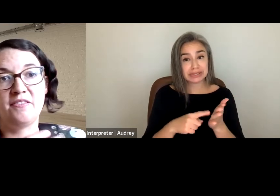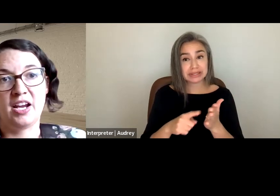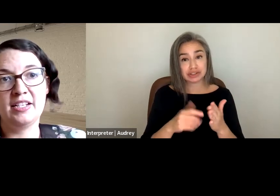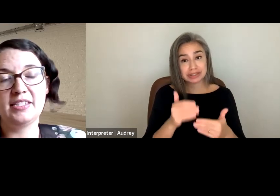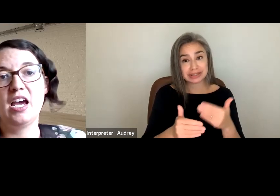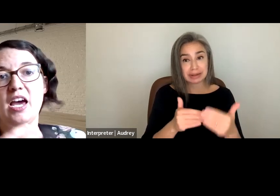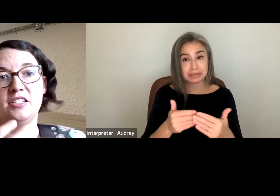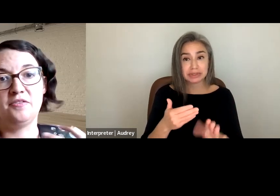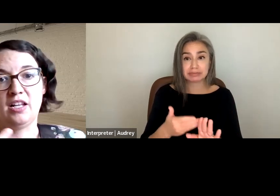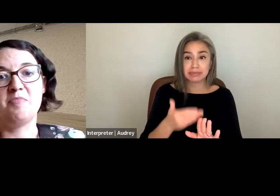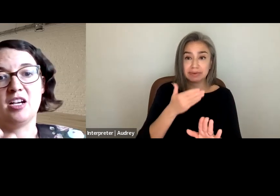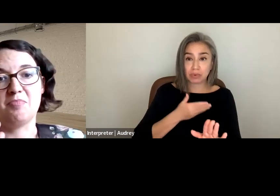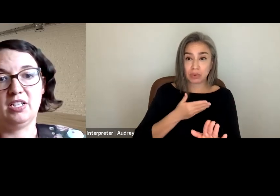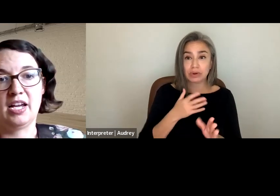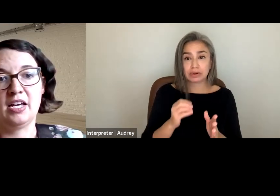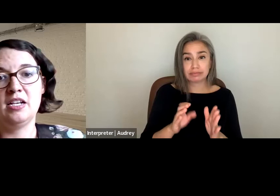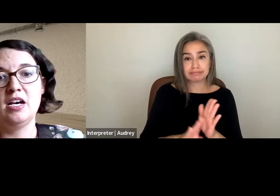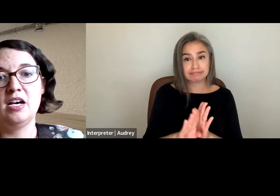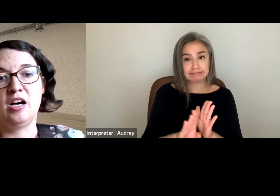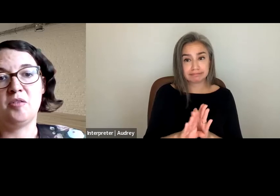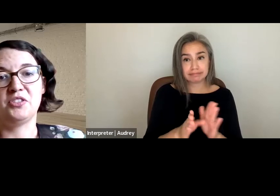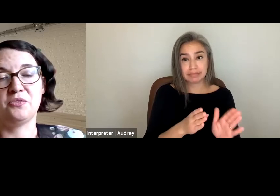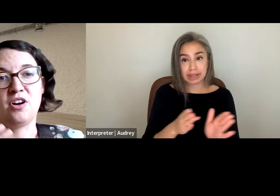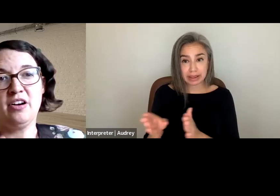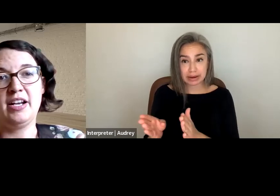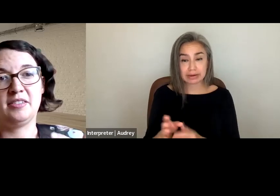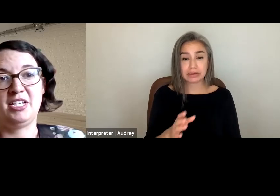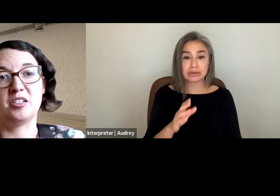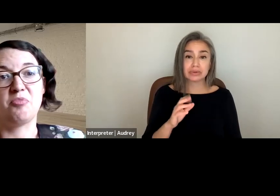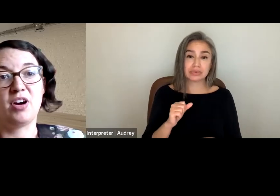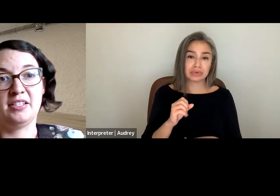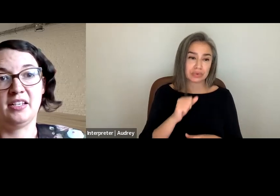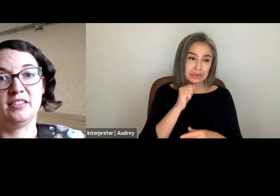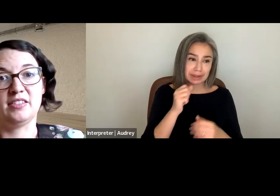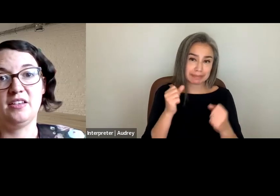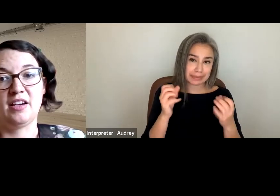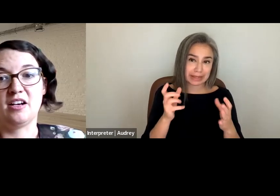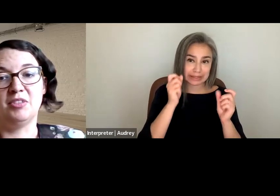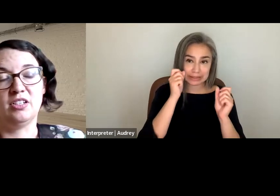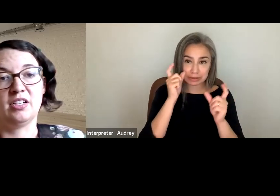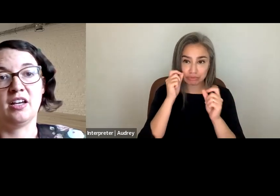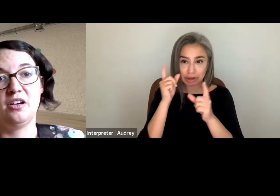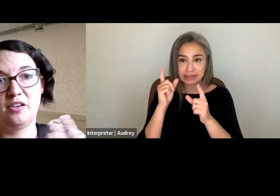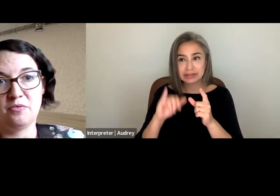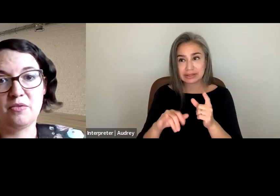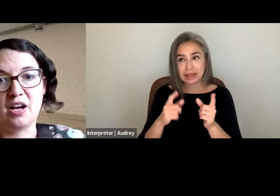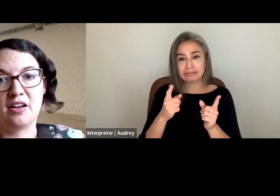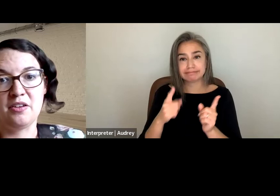in advance and developing a plan, so there aren't as many surprises that come